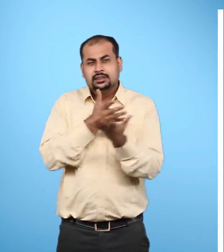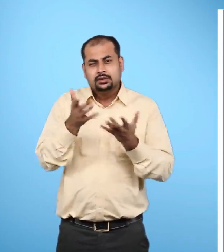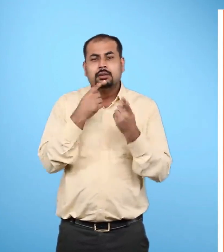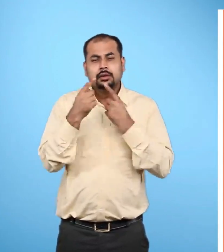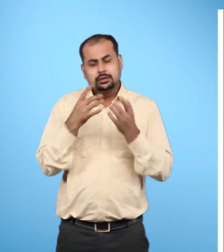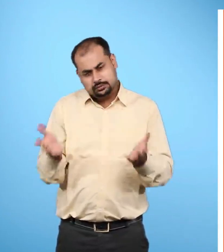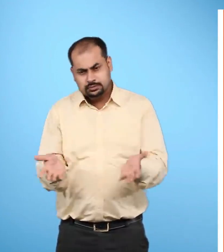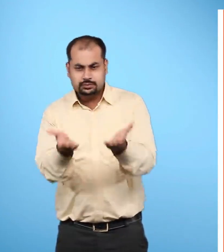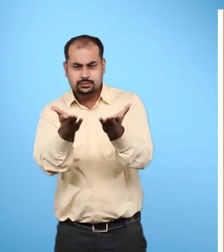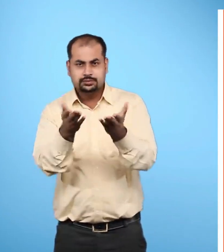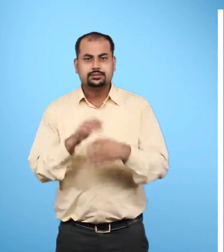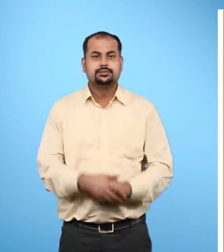Discuss.